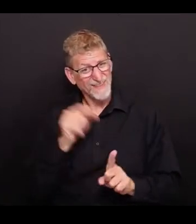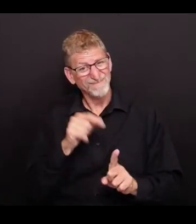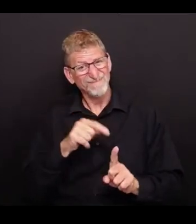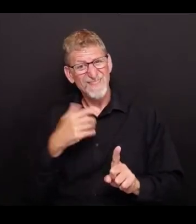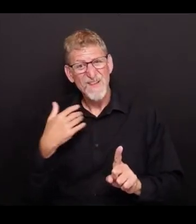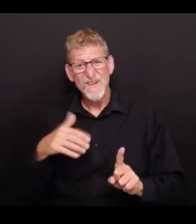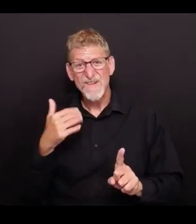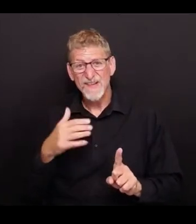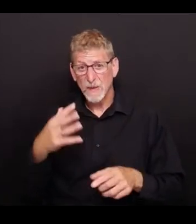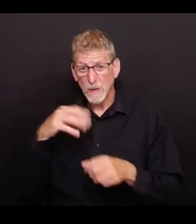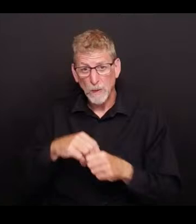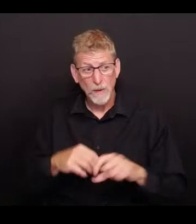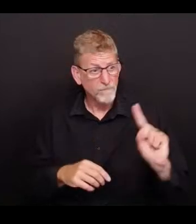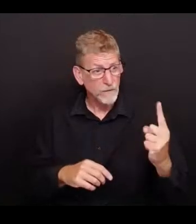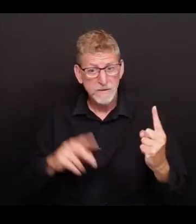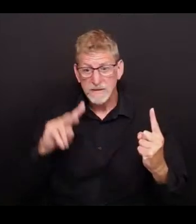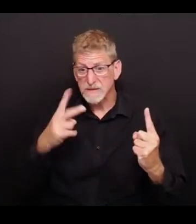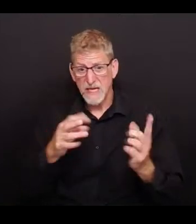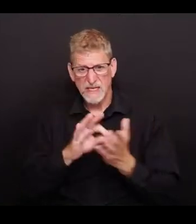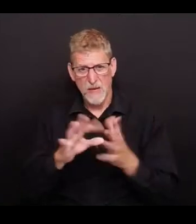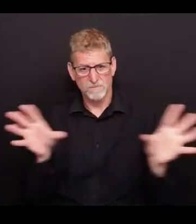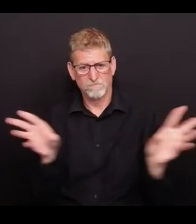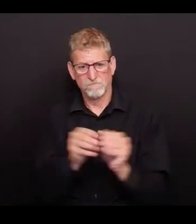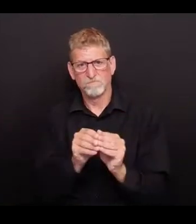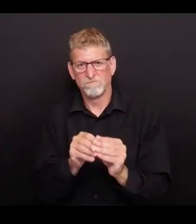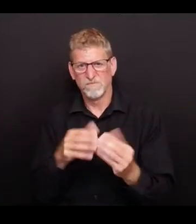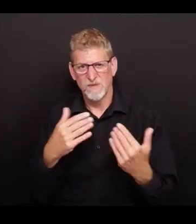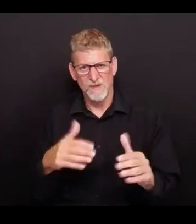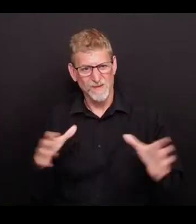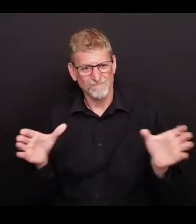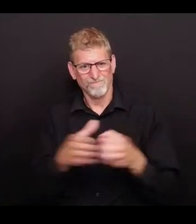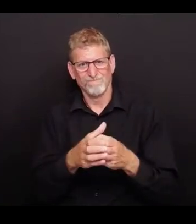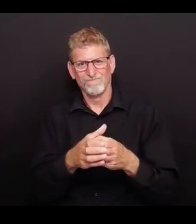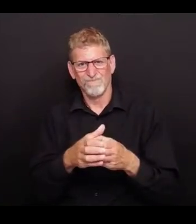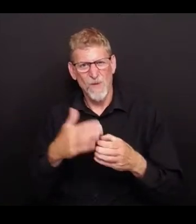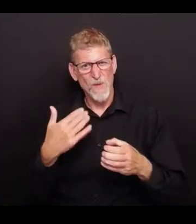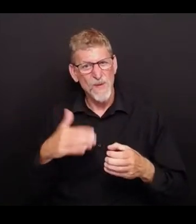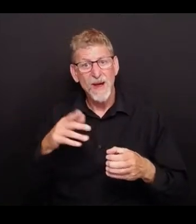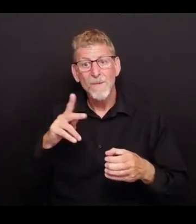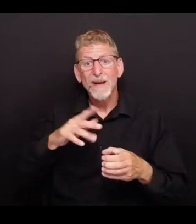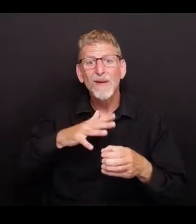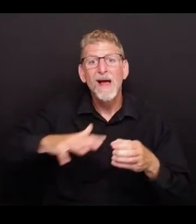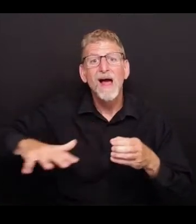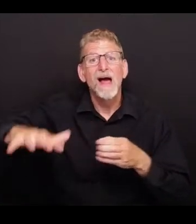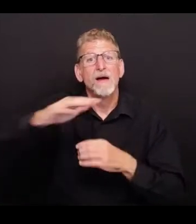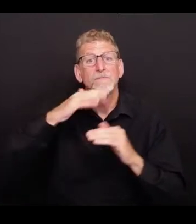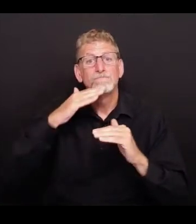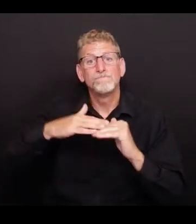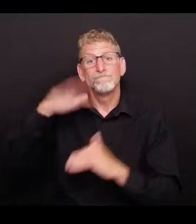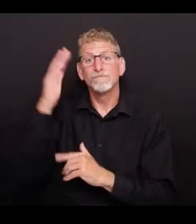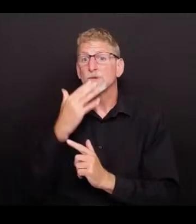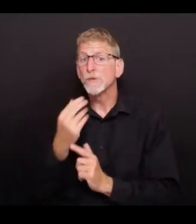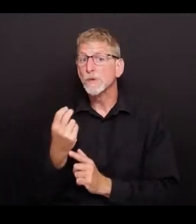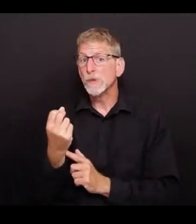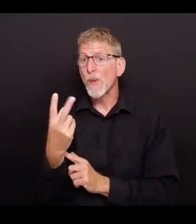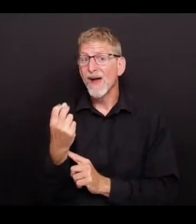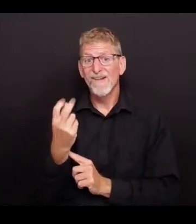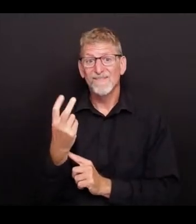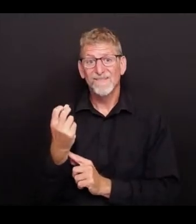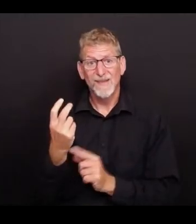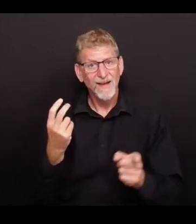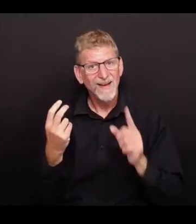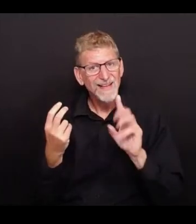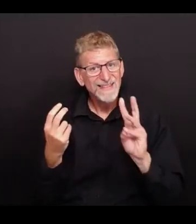report. This includes both first and second doses. Of the population aged 12 and